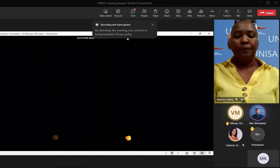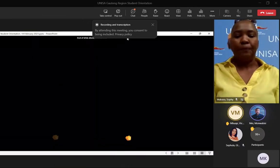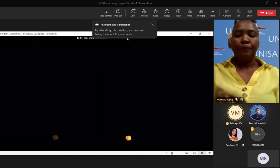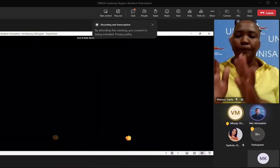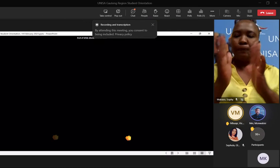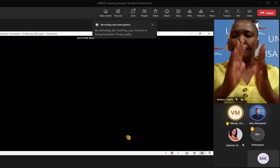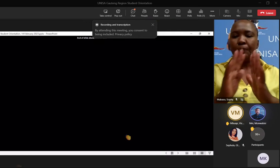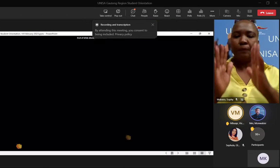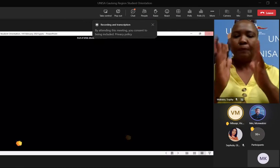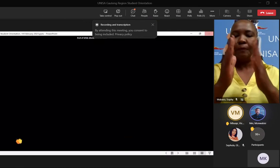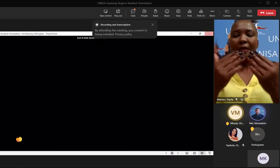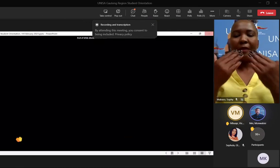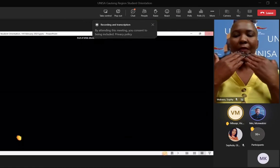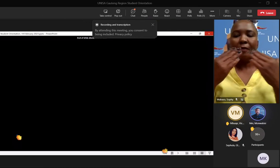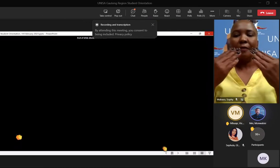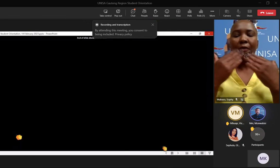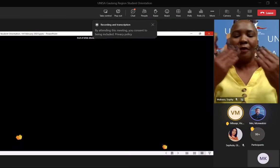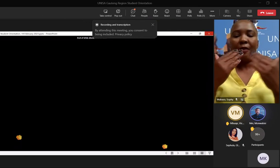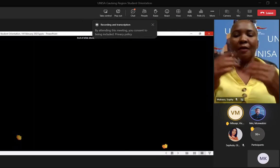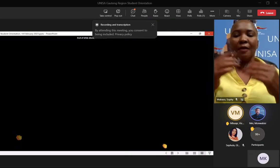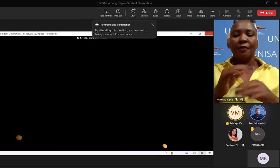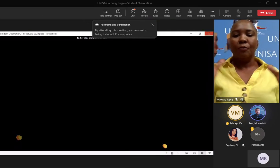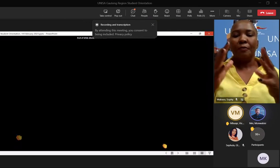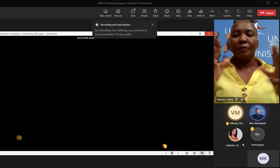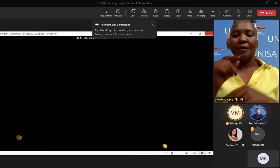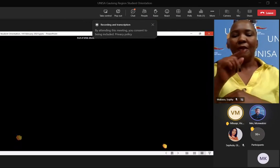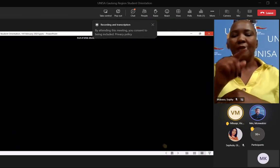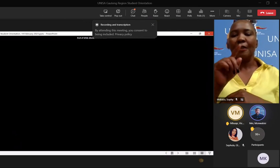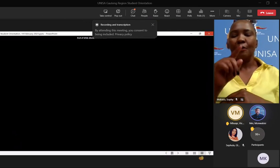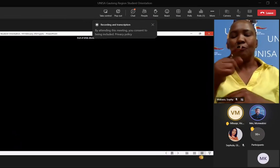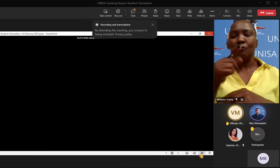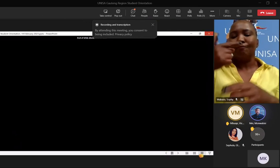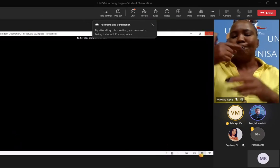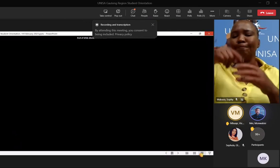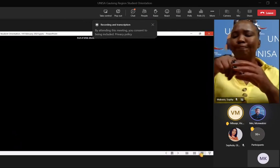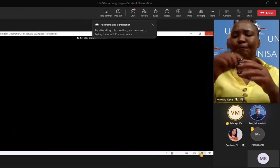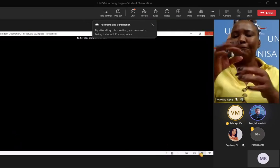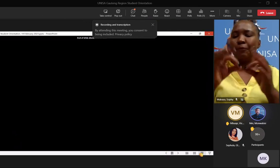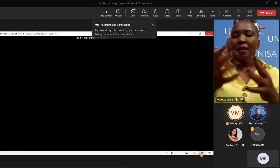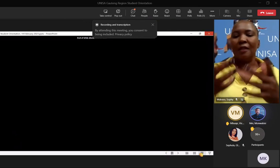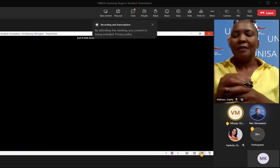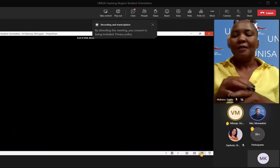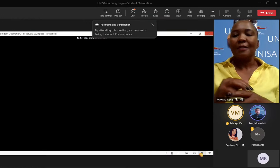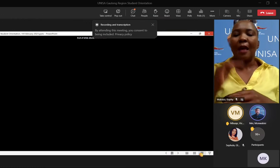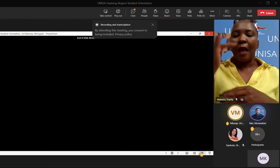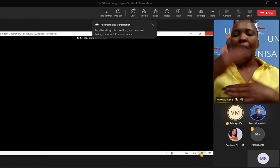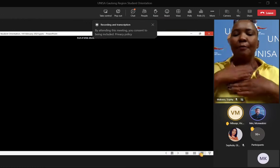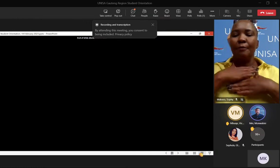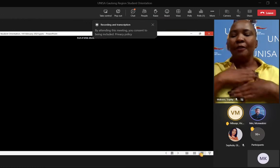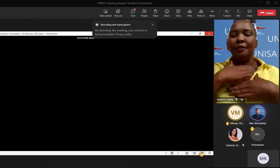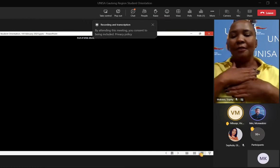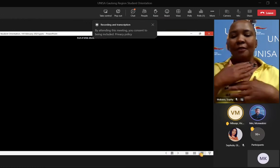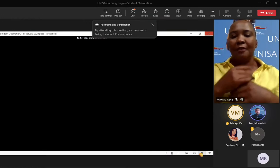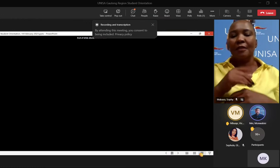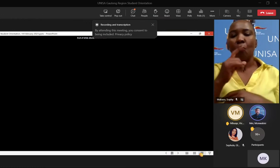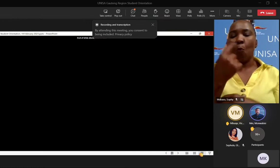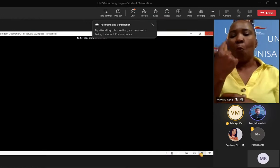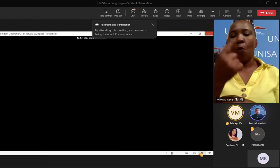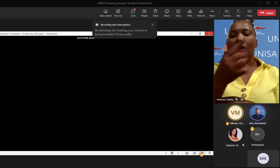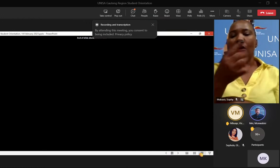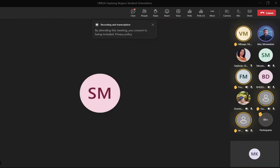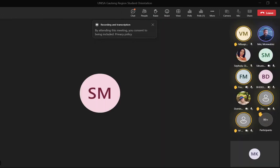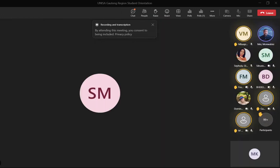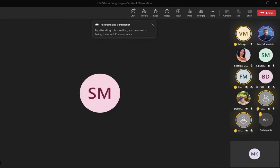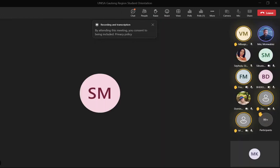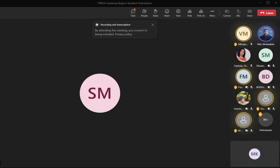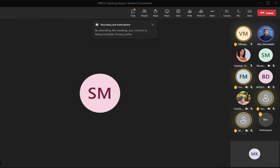thank you very much sir that was a very detailed opening it's highly appreciated one can actually say that we covered most